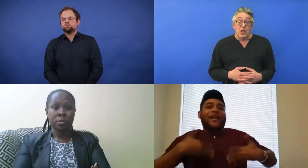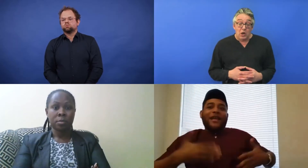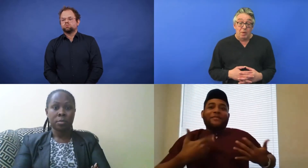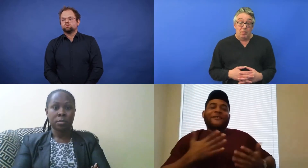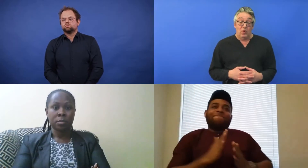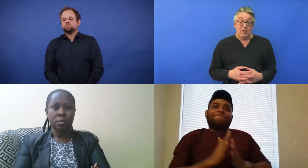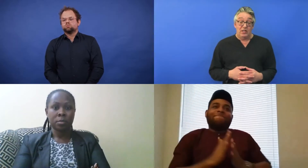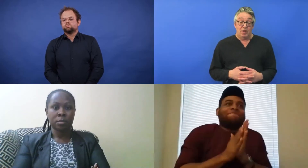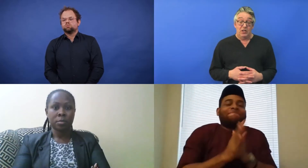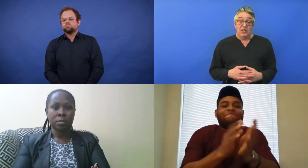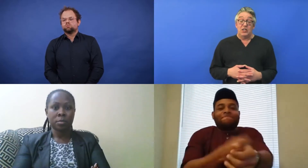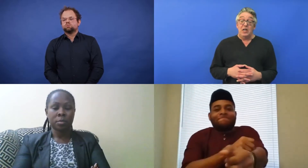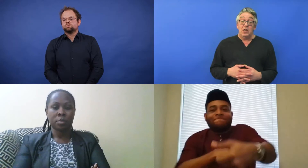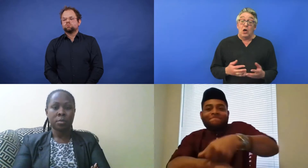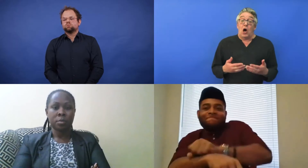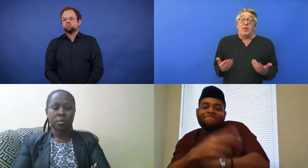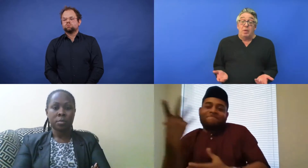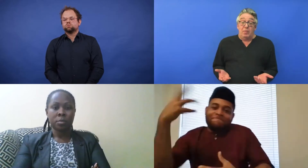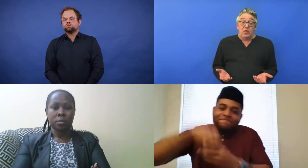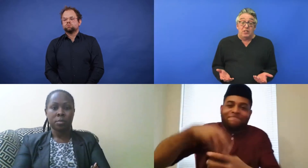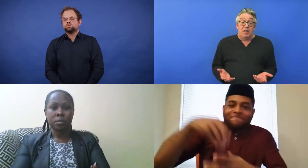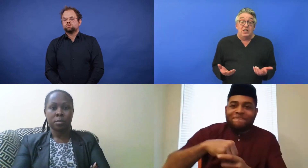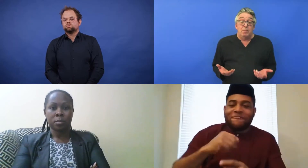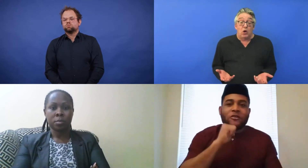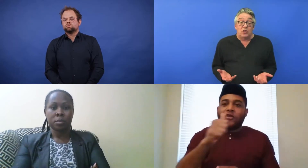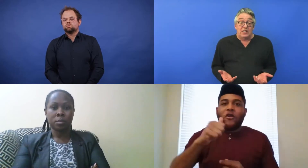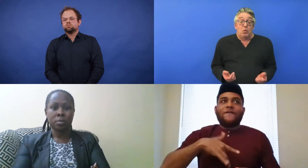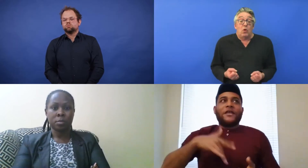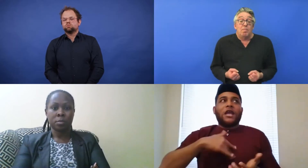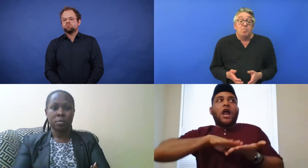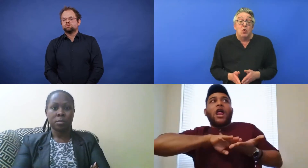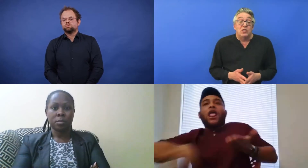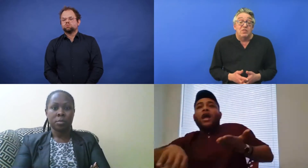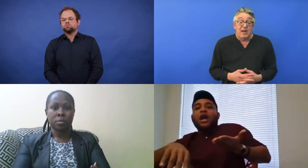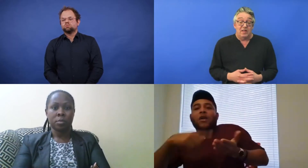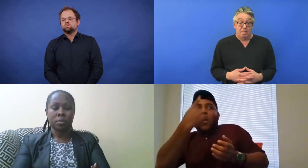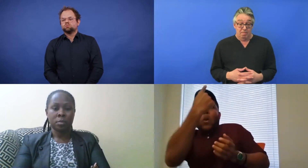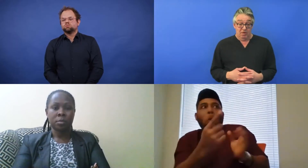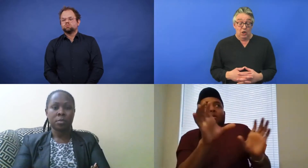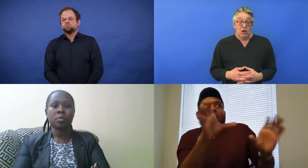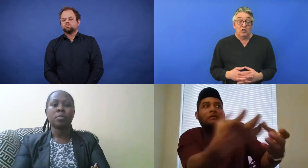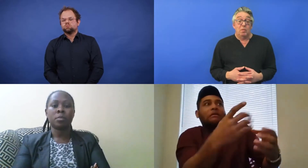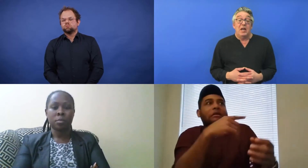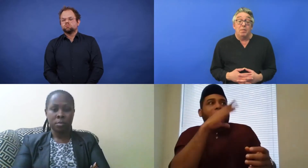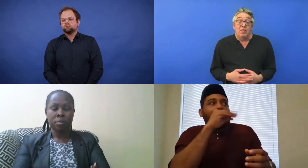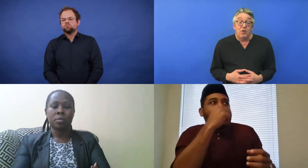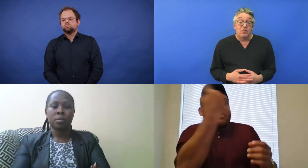When young people with disabilities see other people with disabilities in politics, that will motivate them to become involved